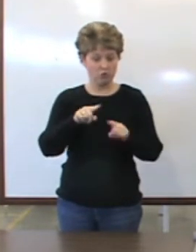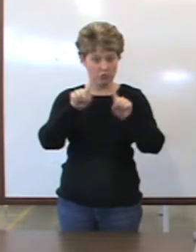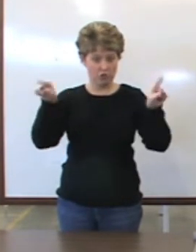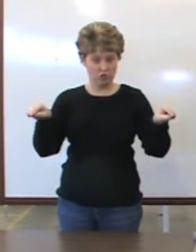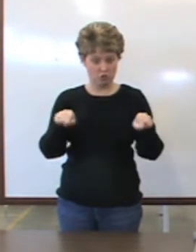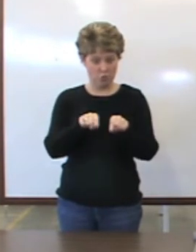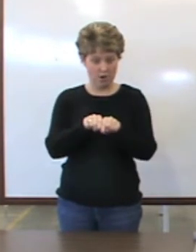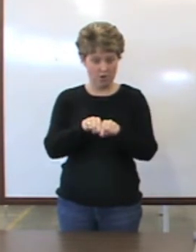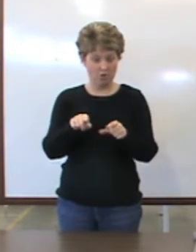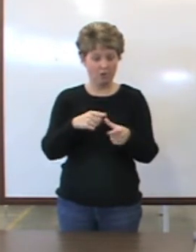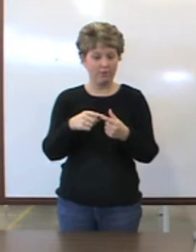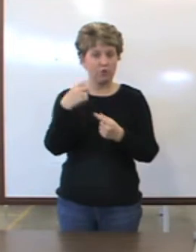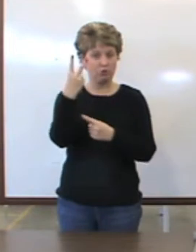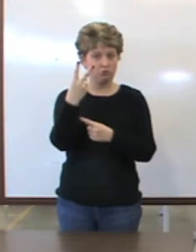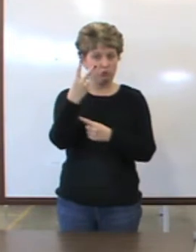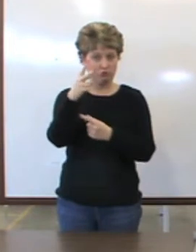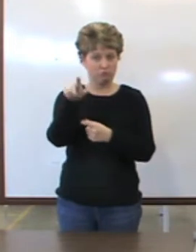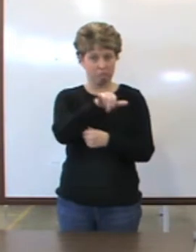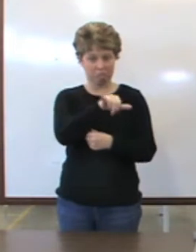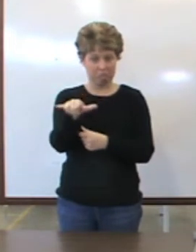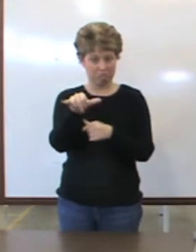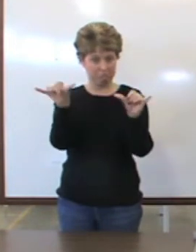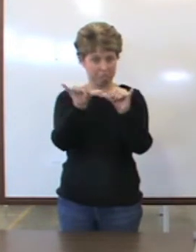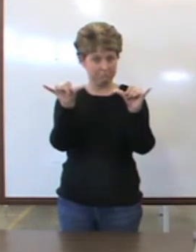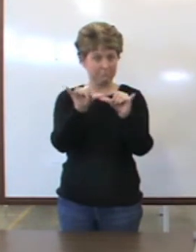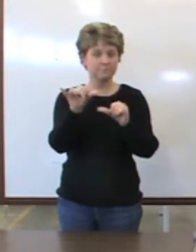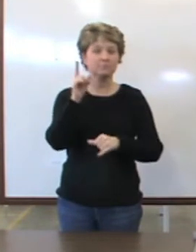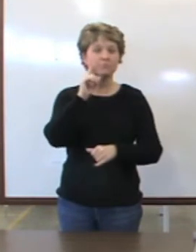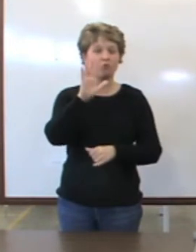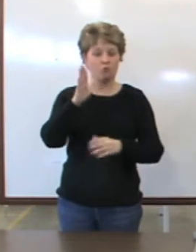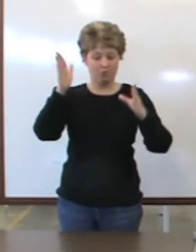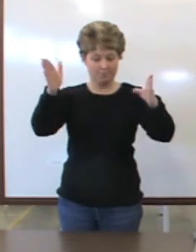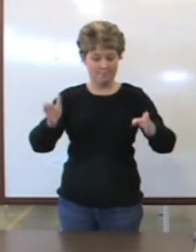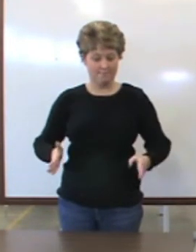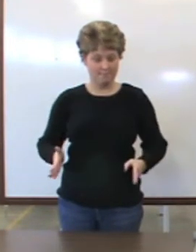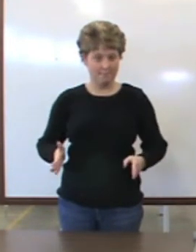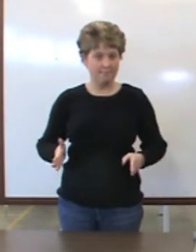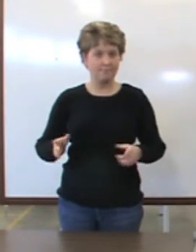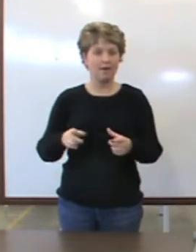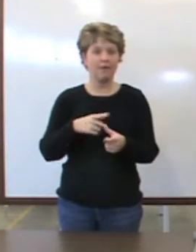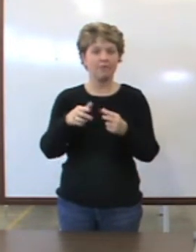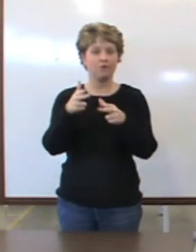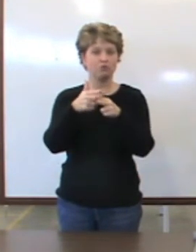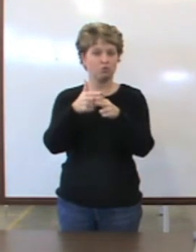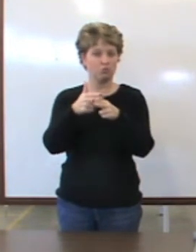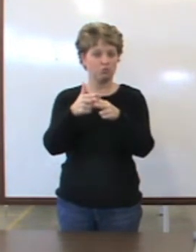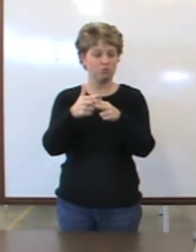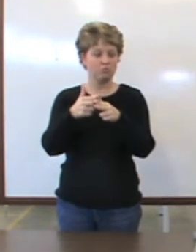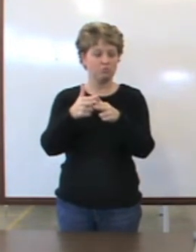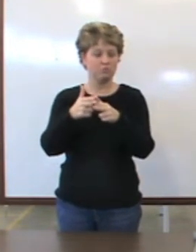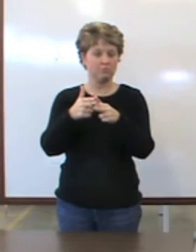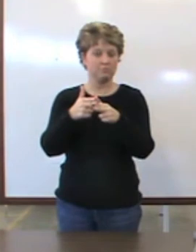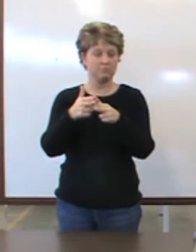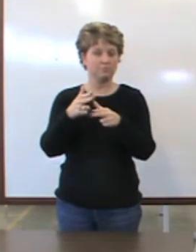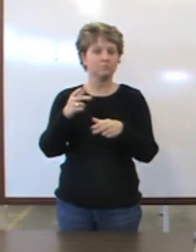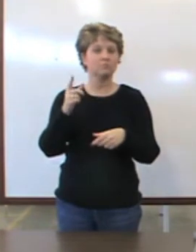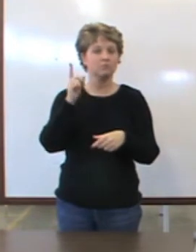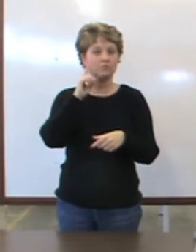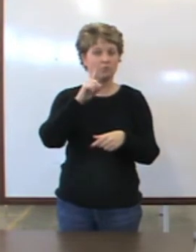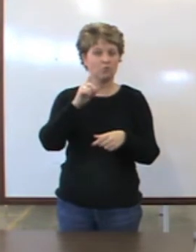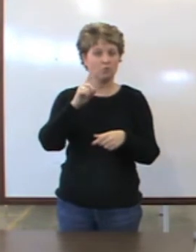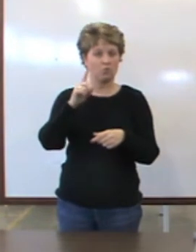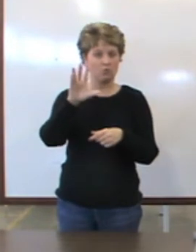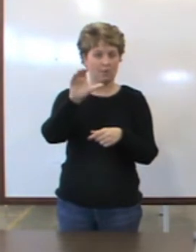bar. You have 2 that are the same size that will go for your side bars, and the short one for